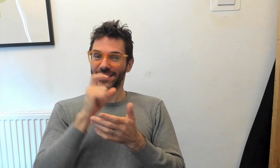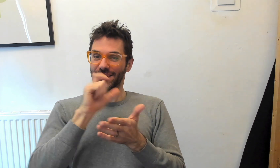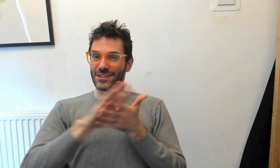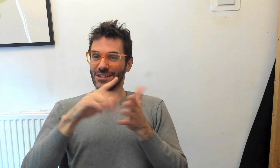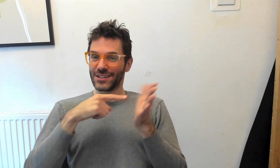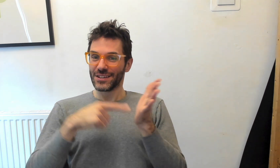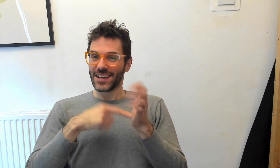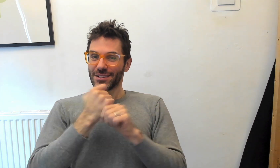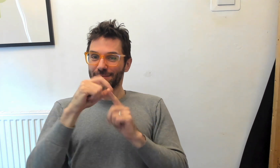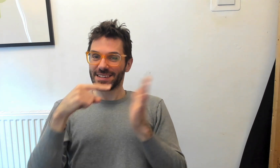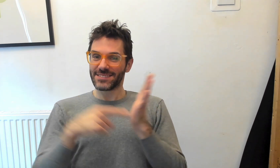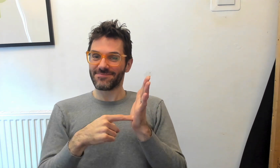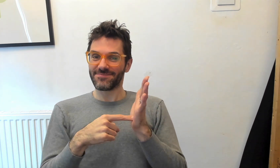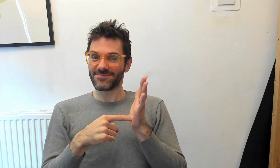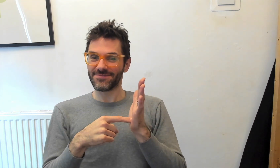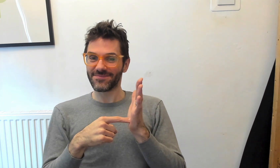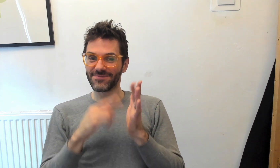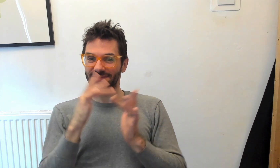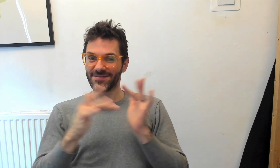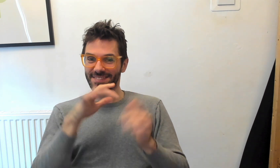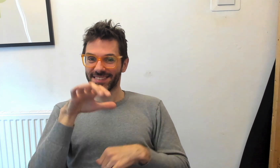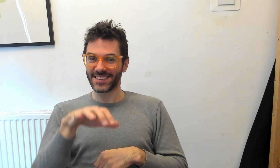on ChatGPT website.